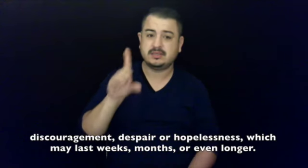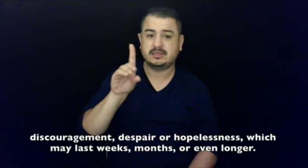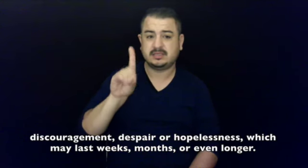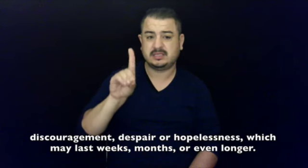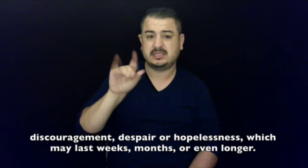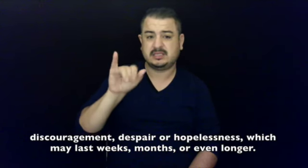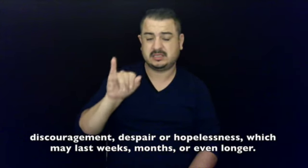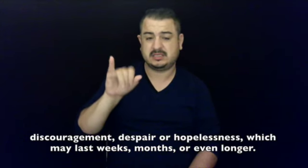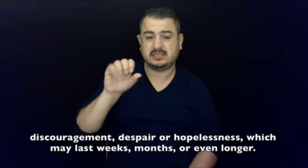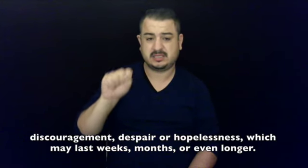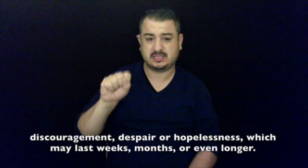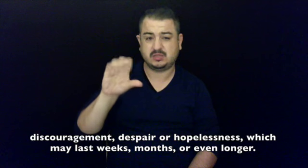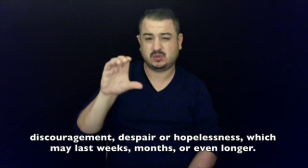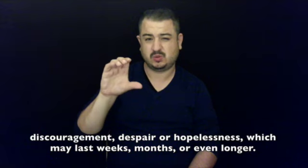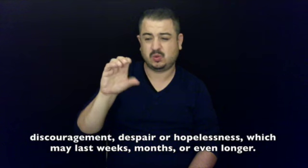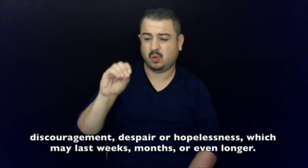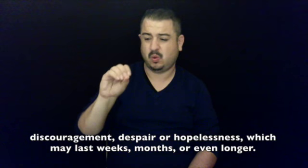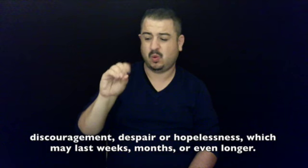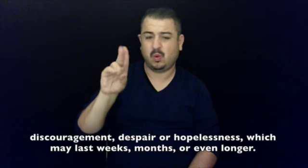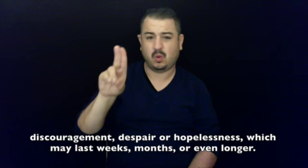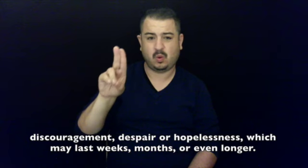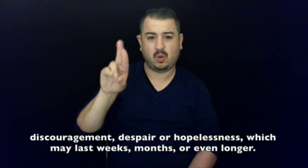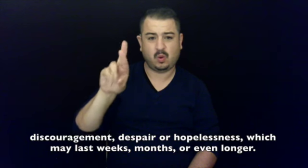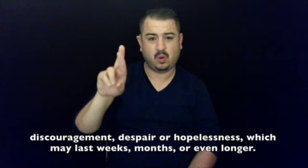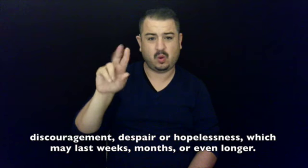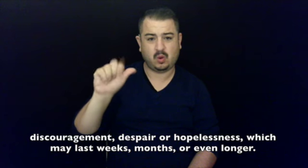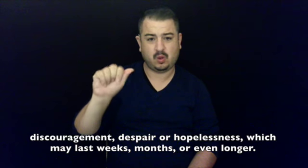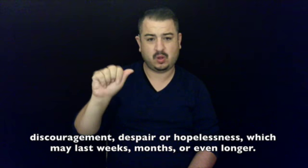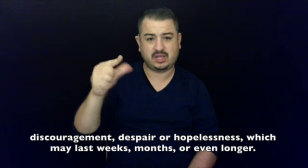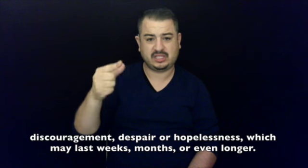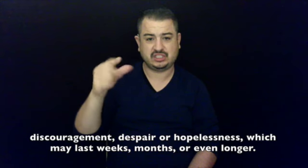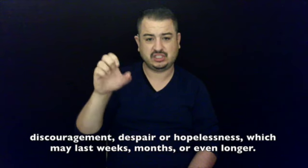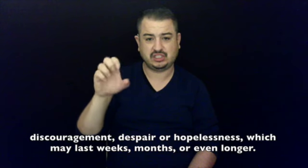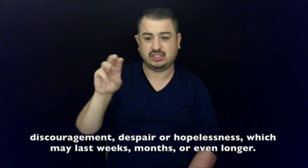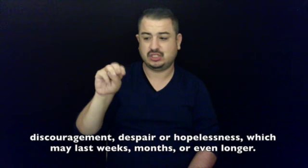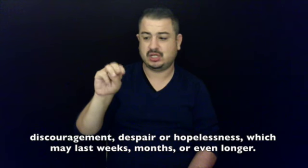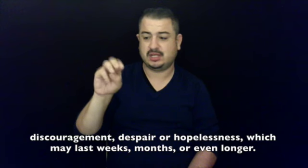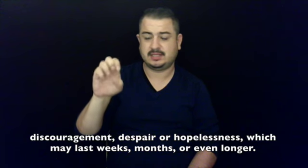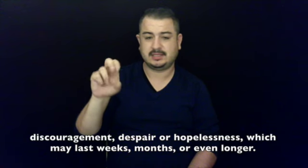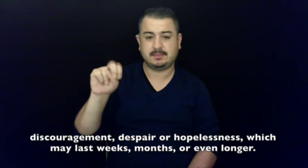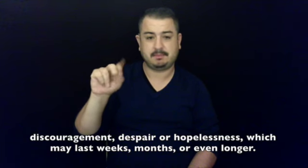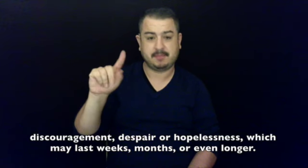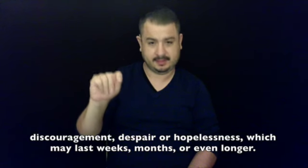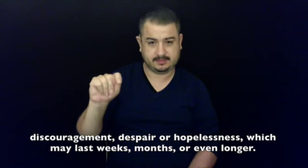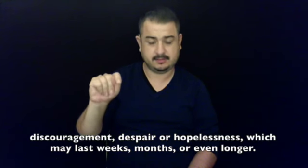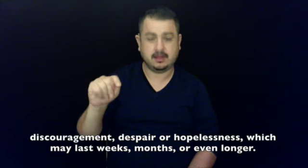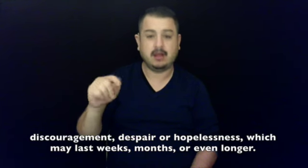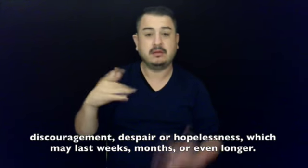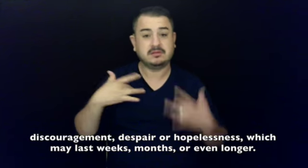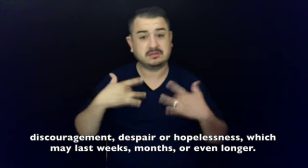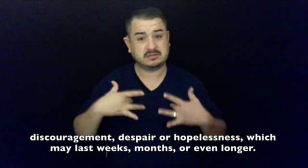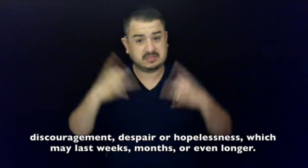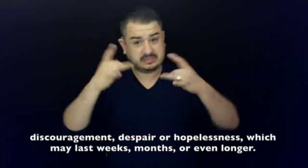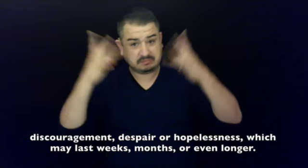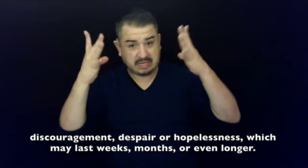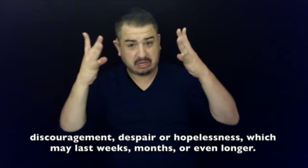Discouragement, despair, or hopelessness, which may last weeks, months, or even